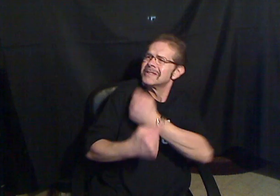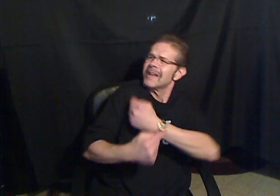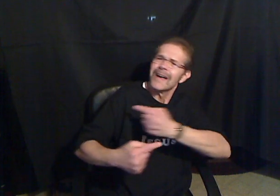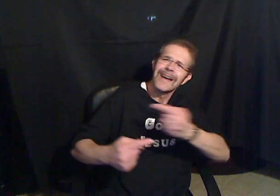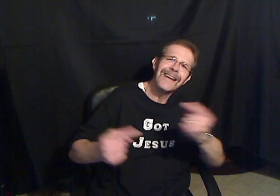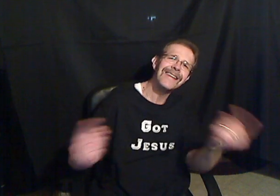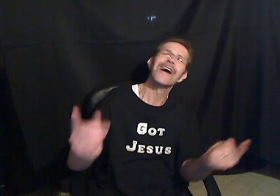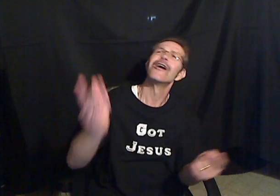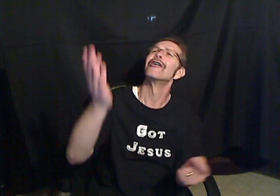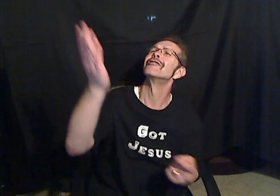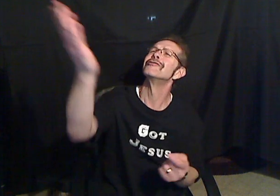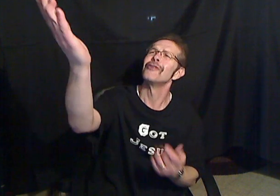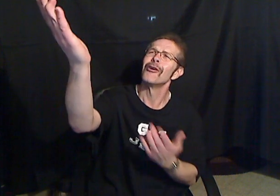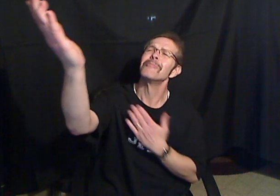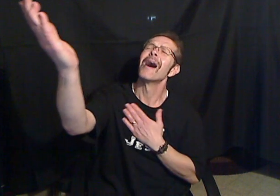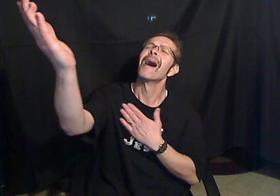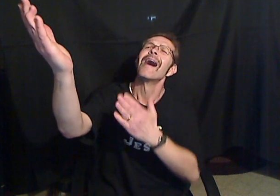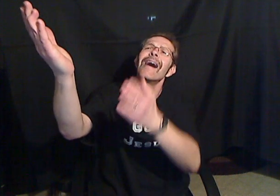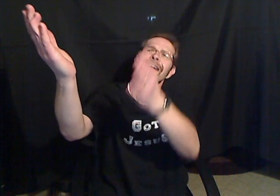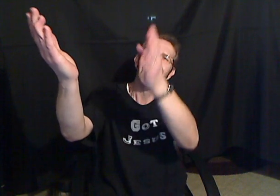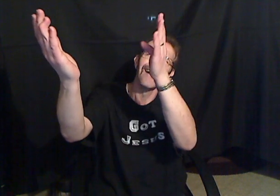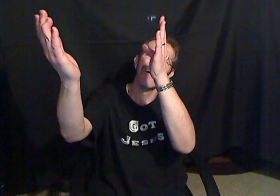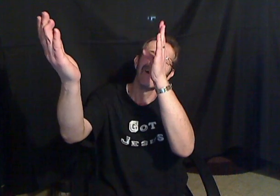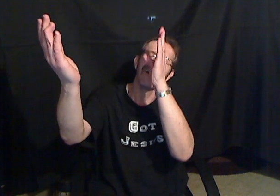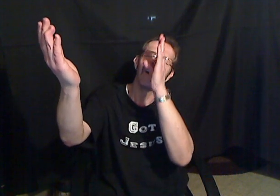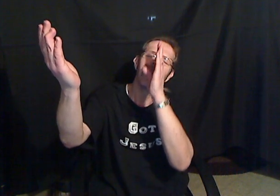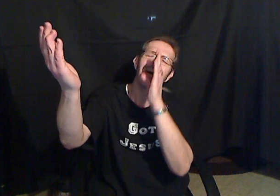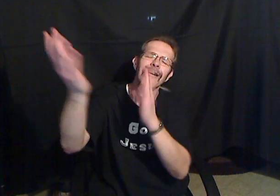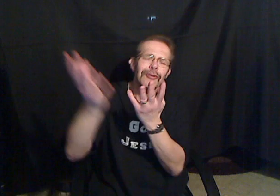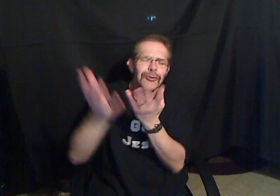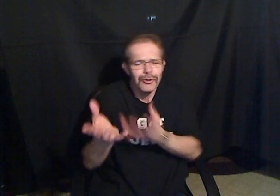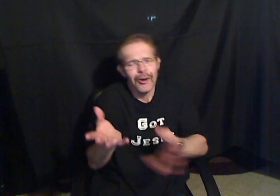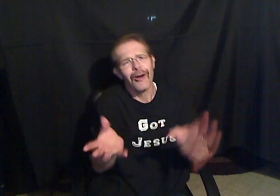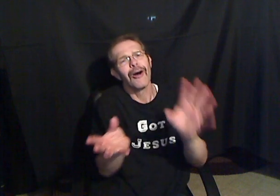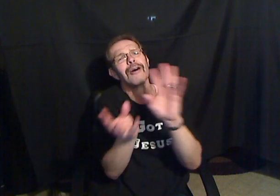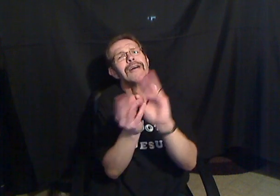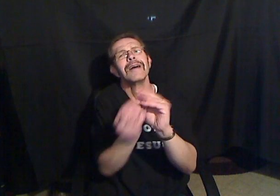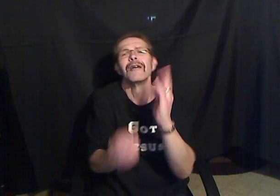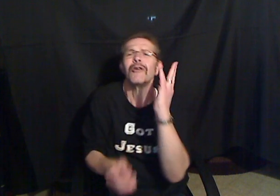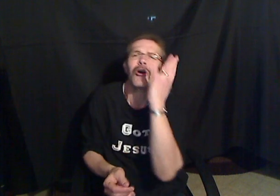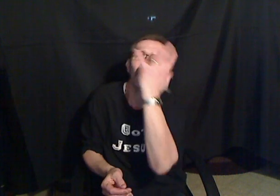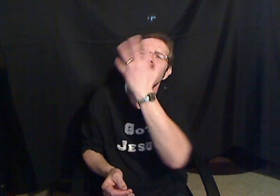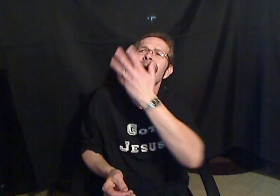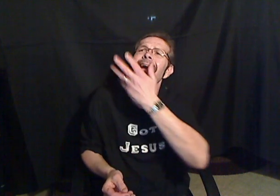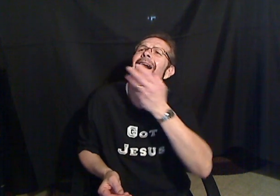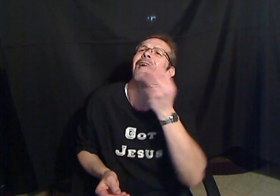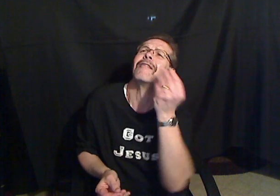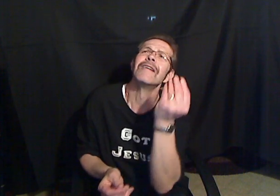say that you're my God. You're altogether loving,